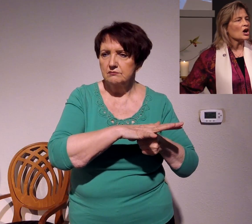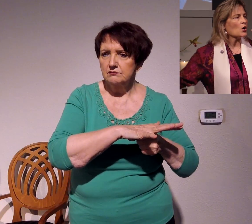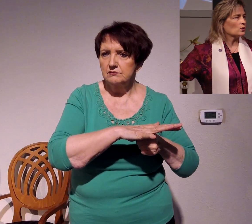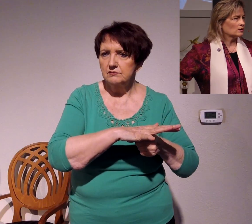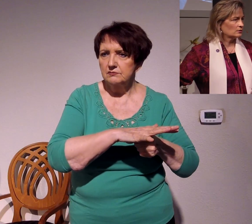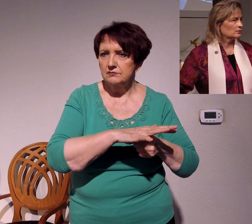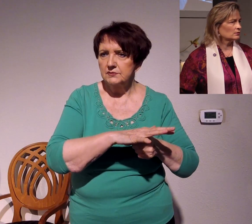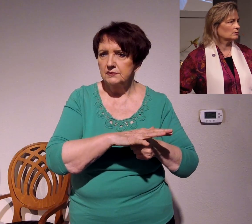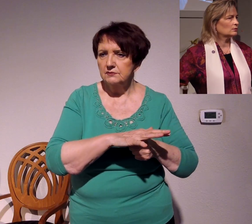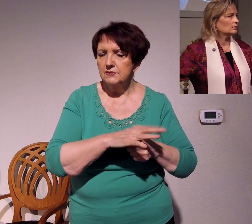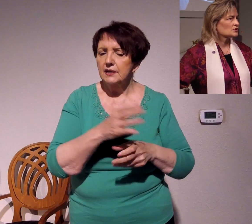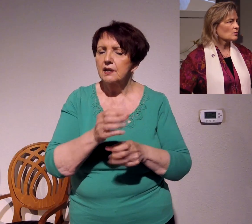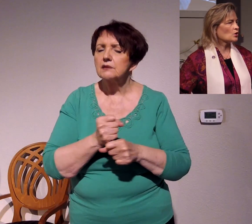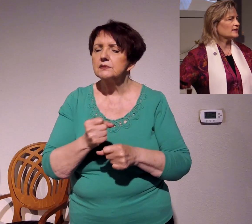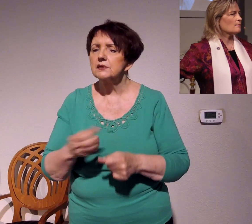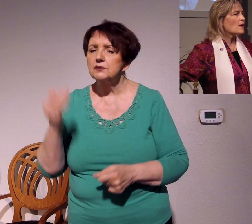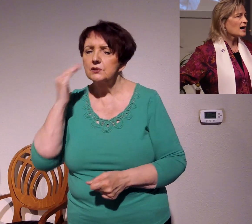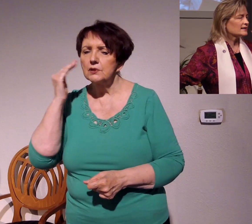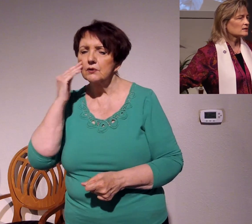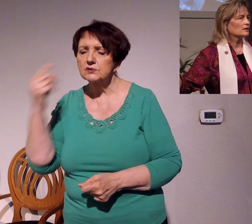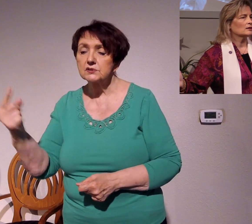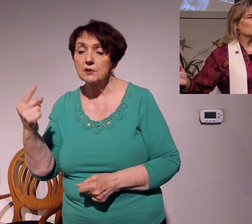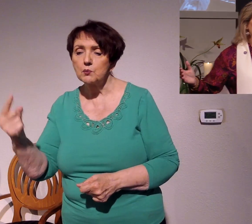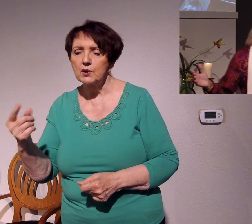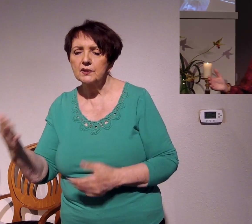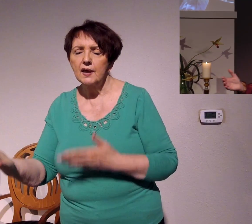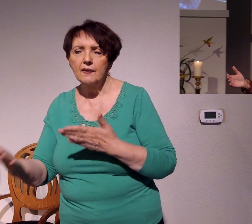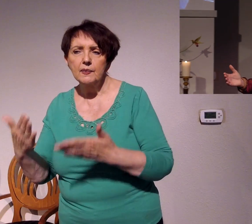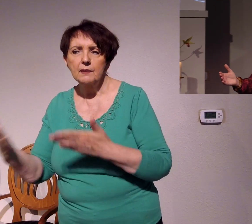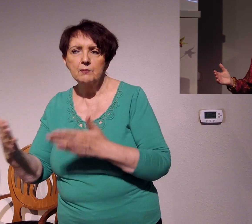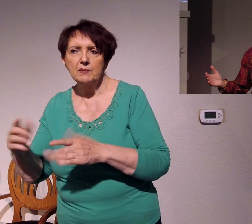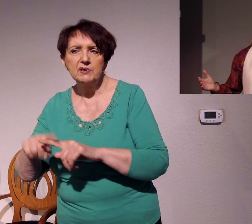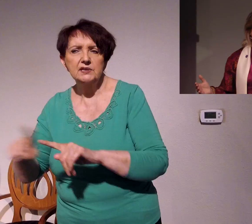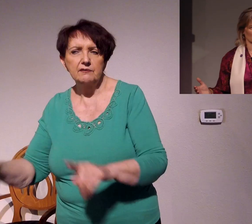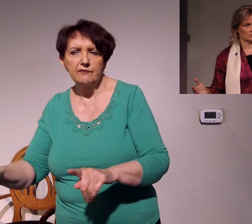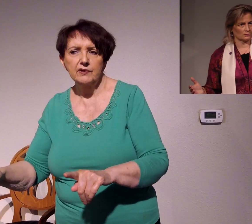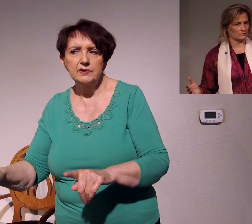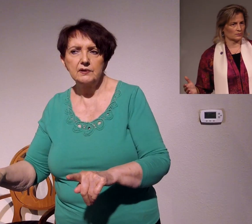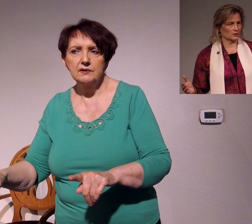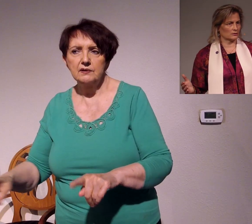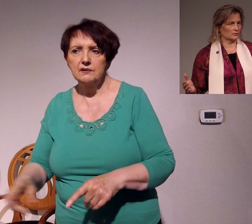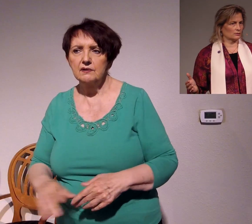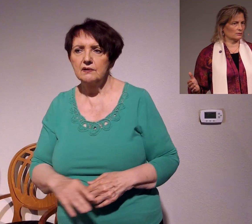get to know someone that might be out of your comfort zone?